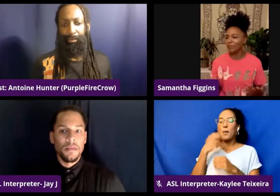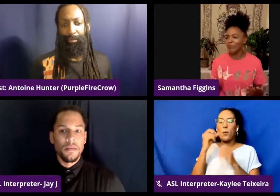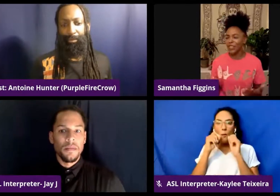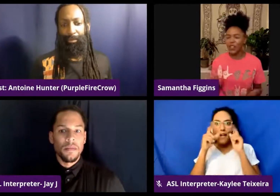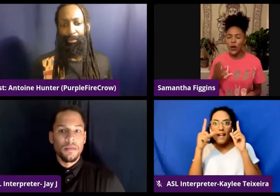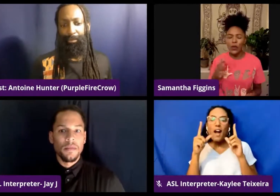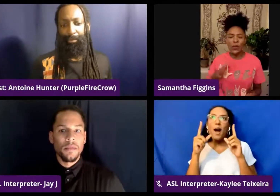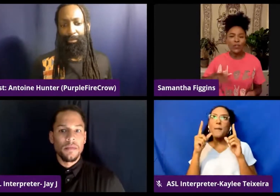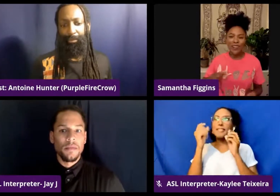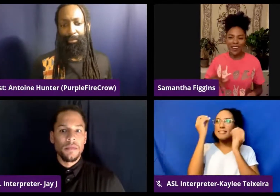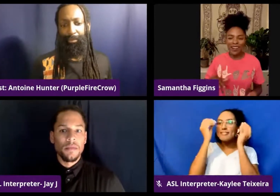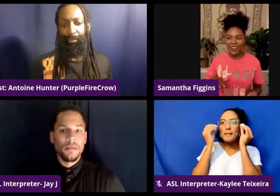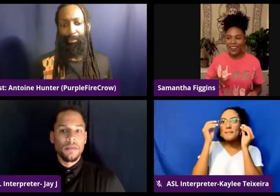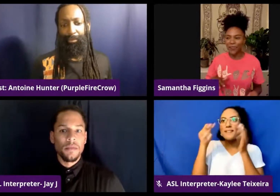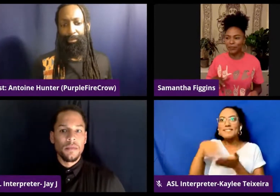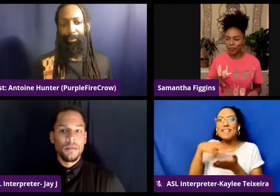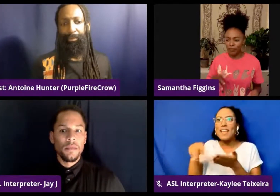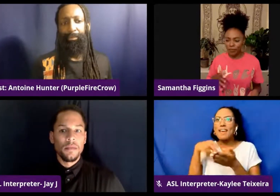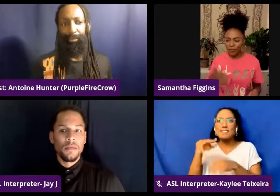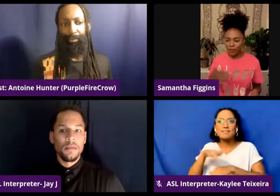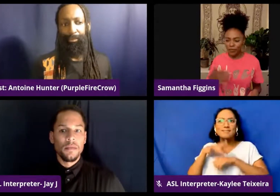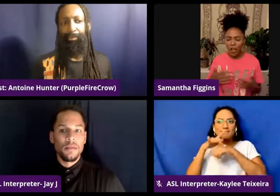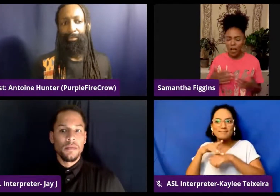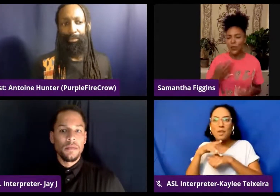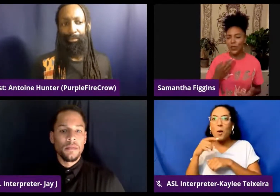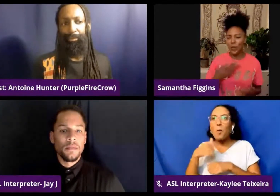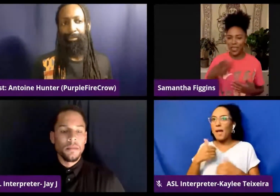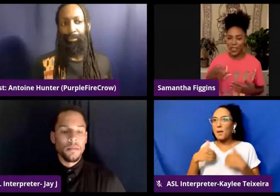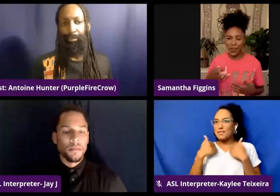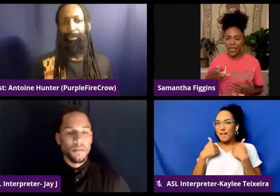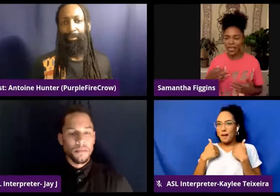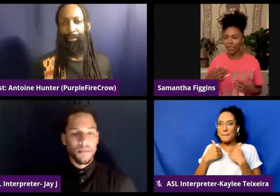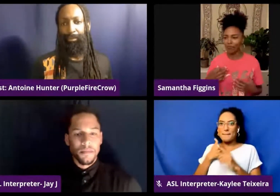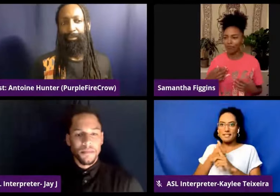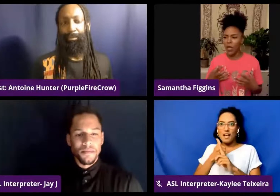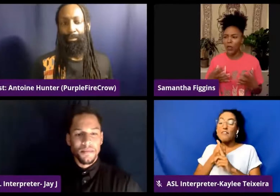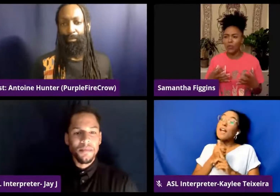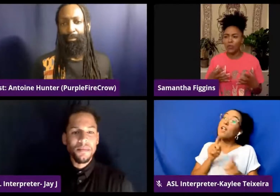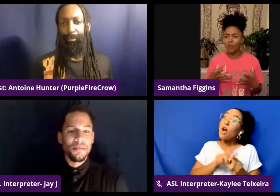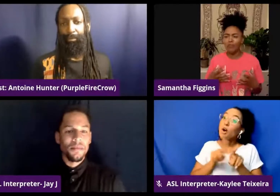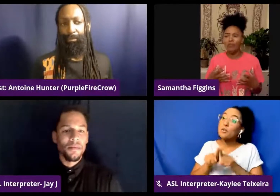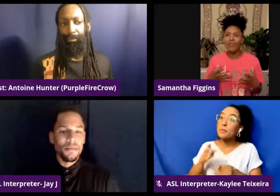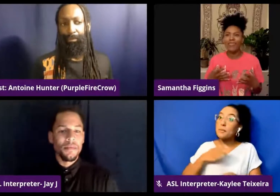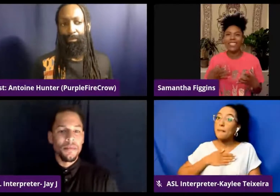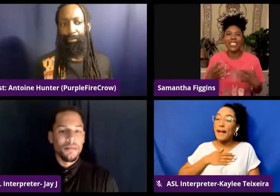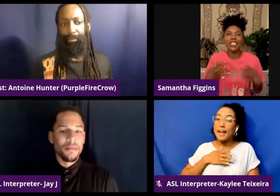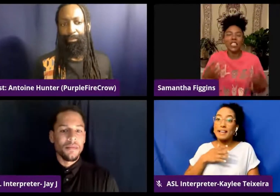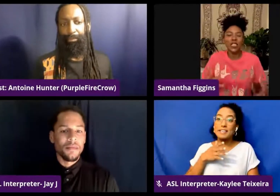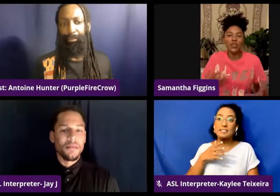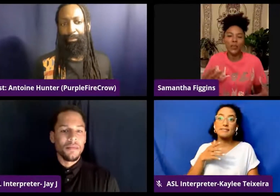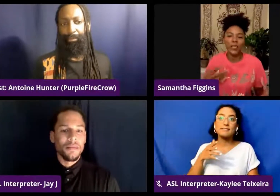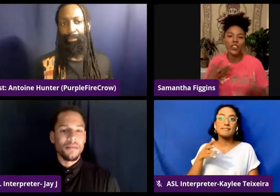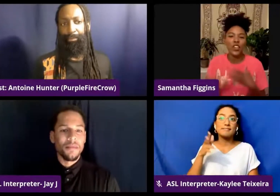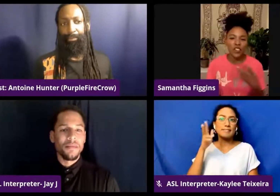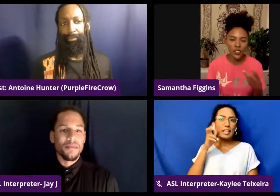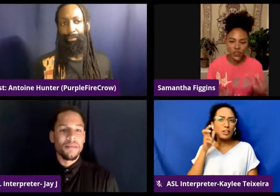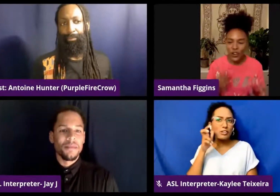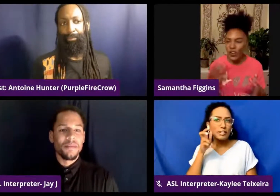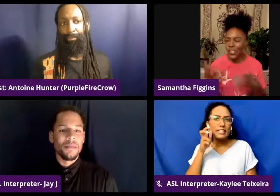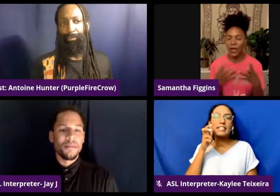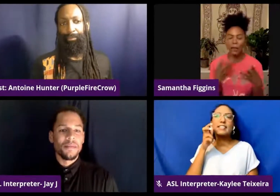morning. So when I was younger, also with my hearing, it's just easier for me